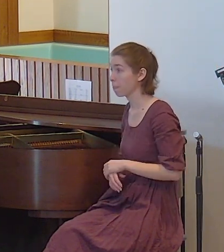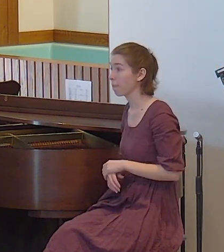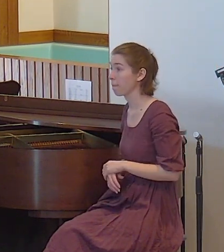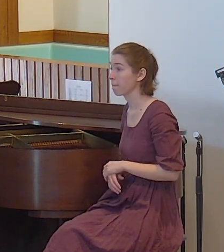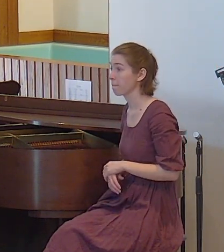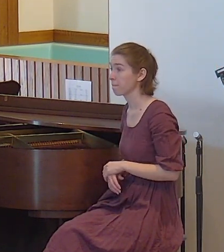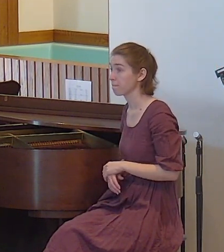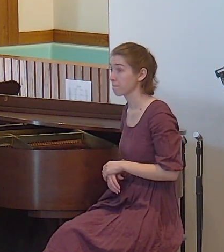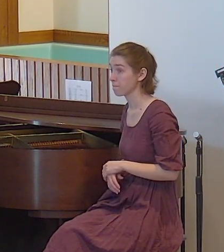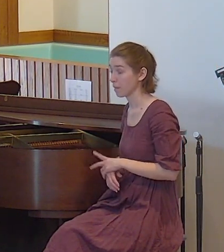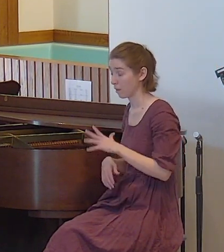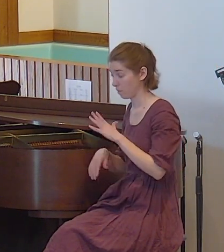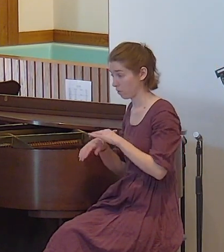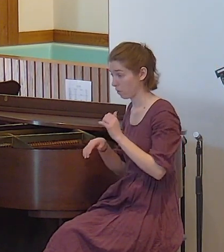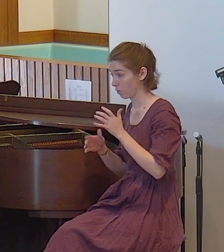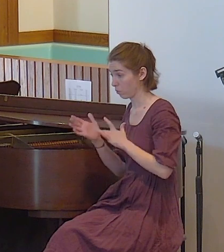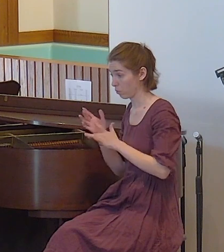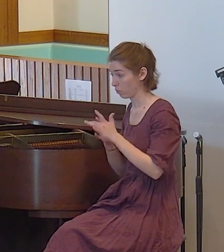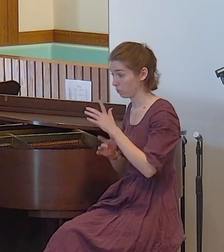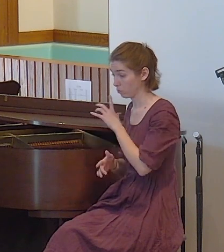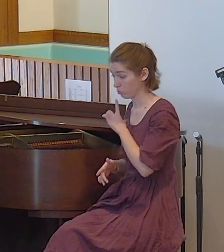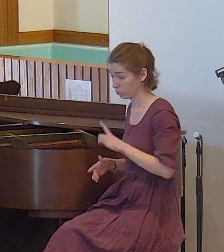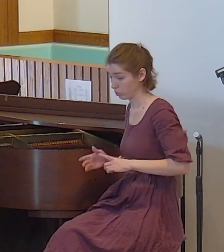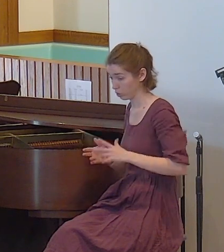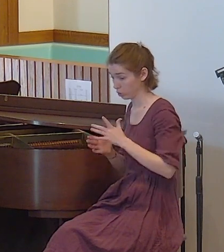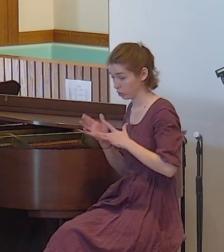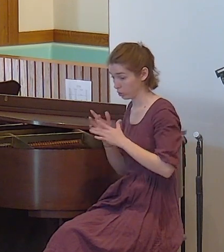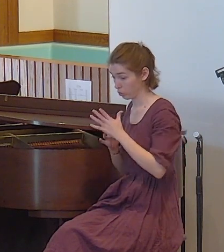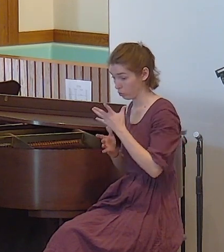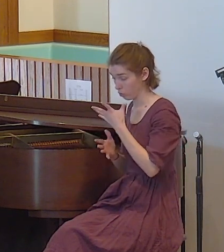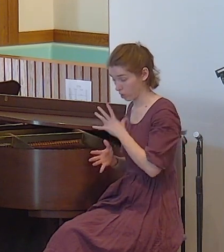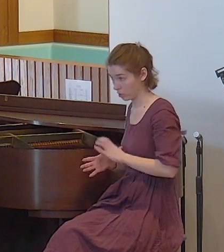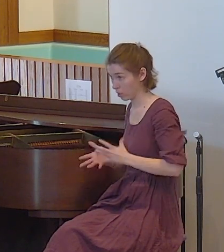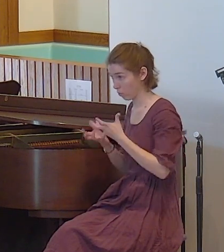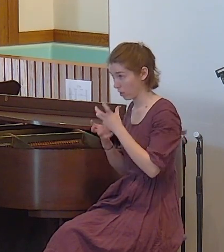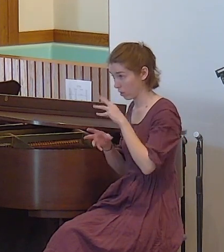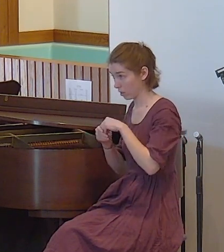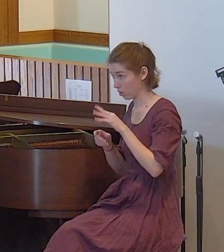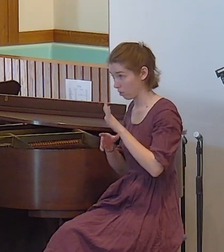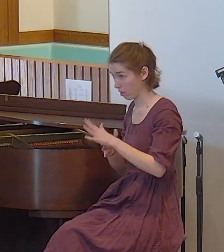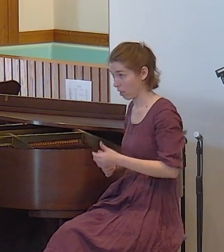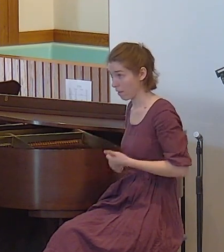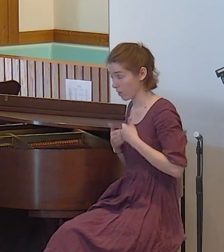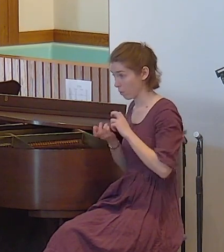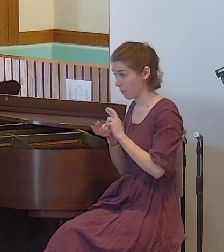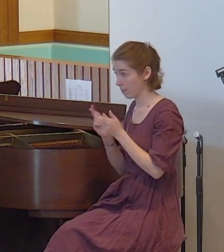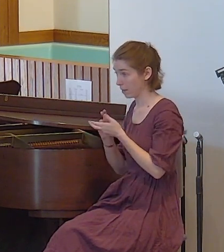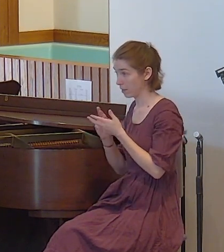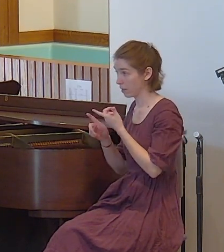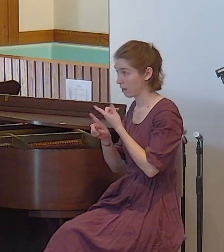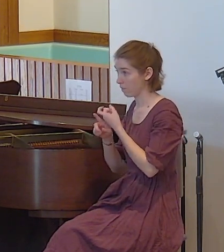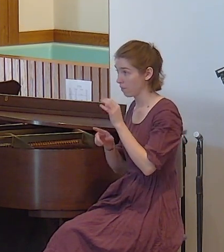Savannah have called on the name of the Lord Jesus Christ, want him in their life, and they have repented of their sins.